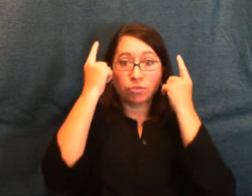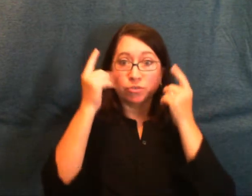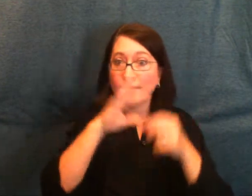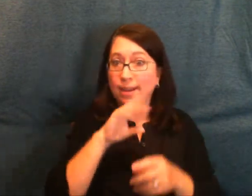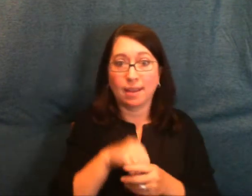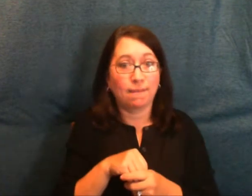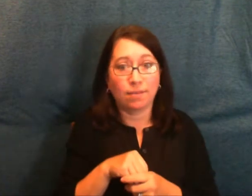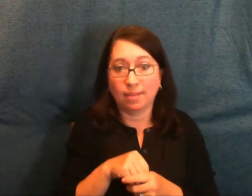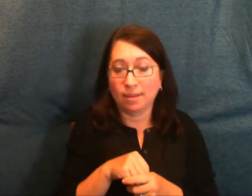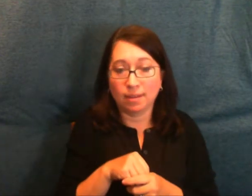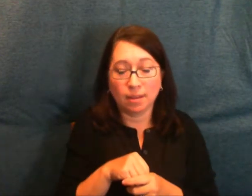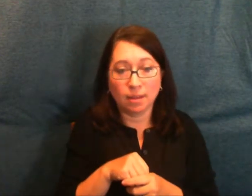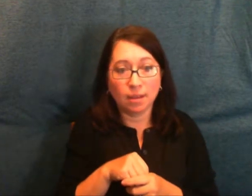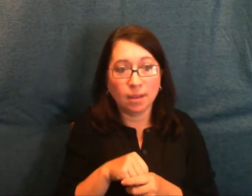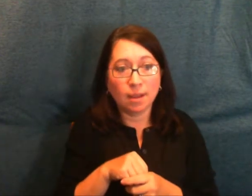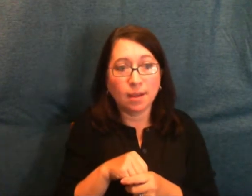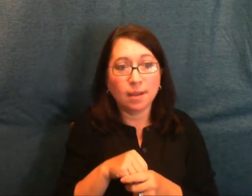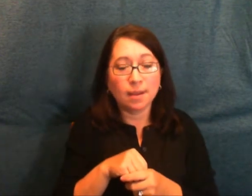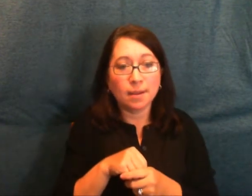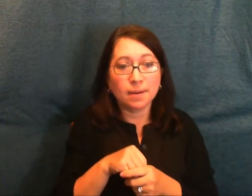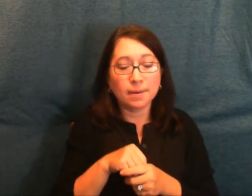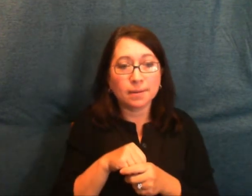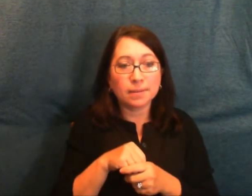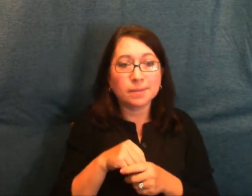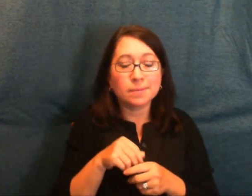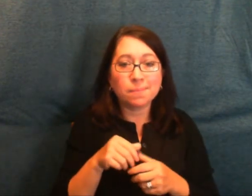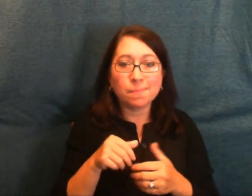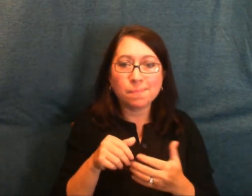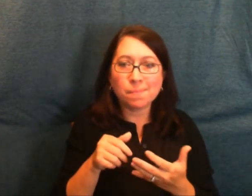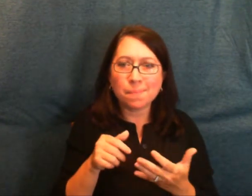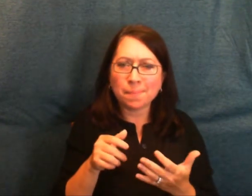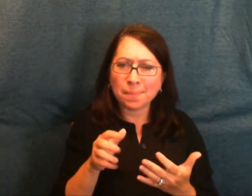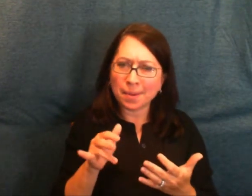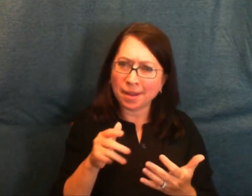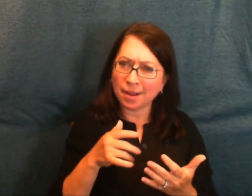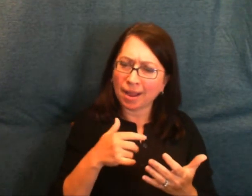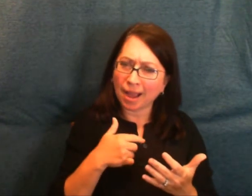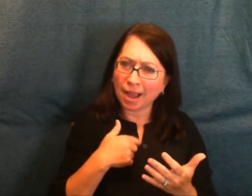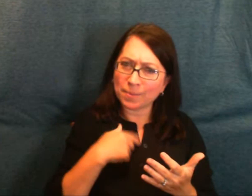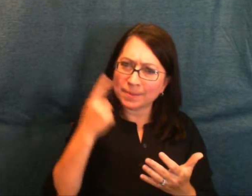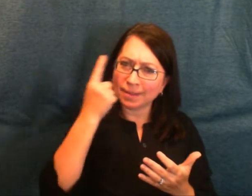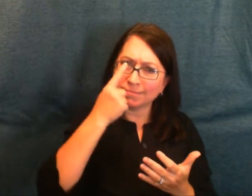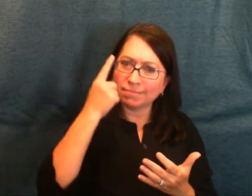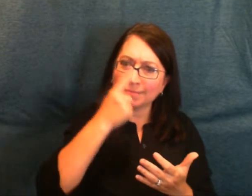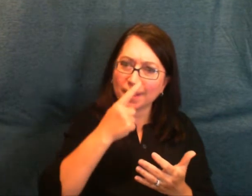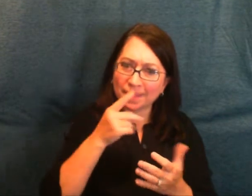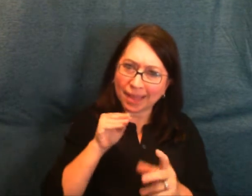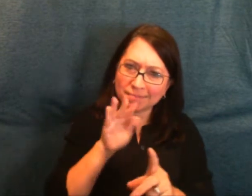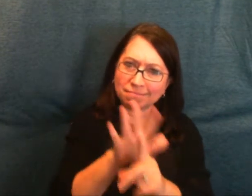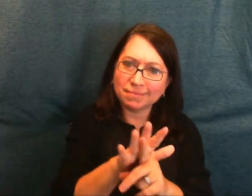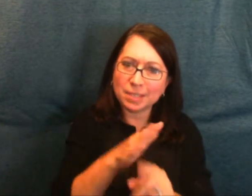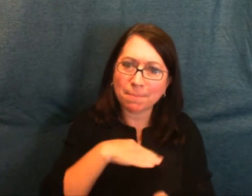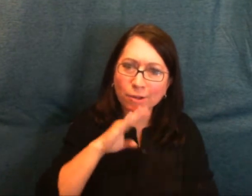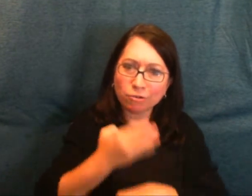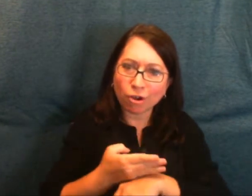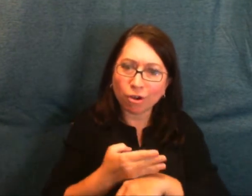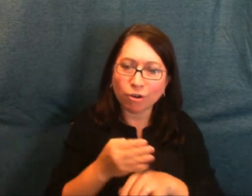it's all about what they introduced our daughter to in this amount of time. It was a video